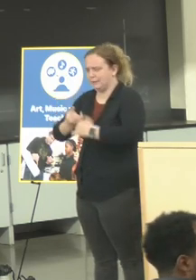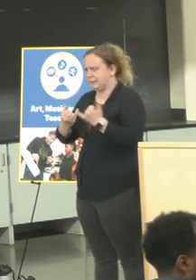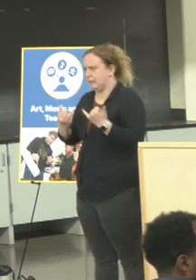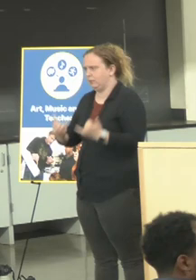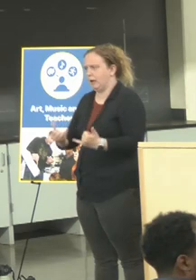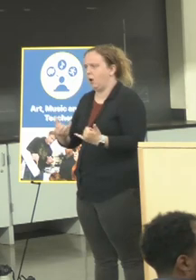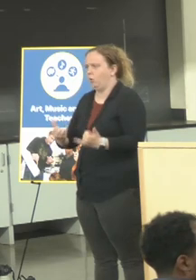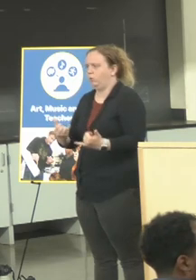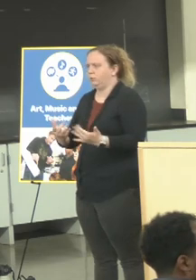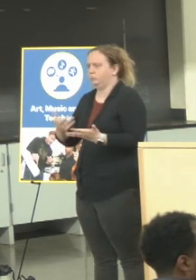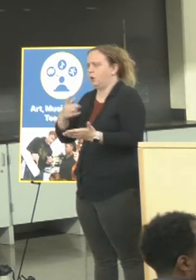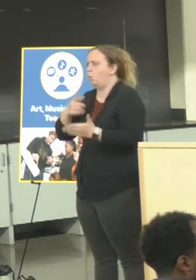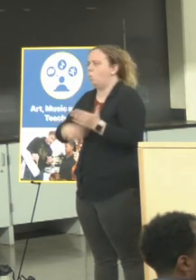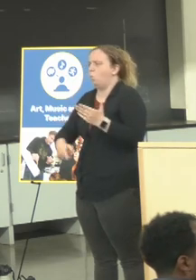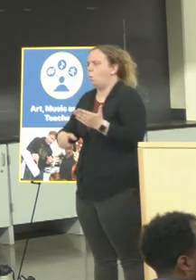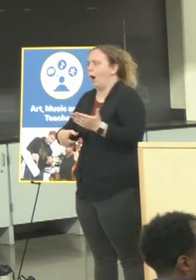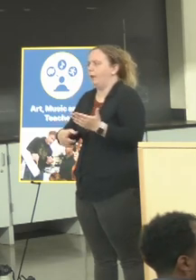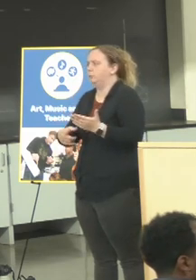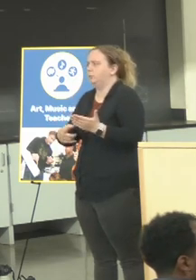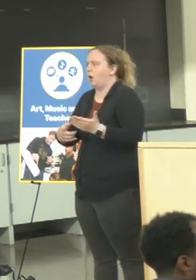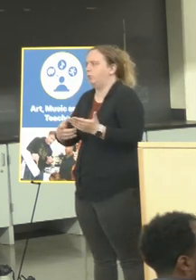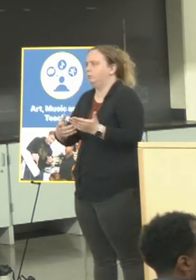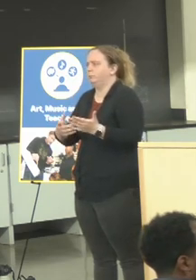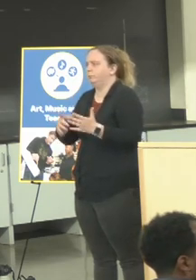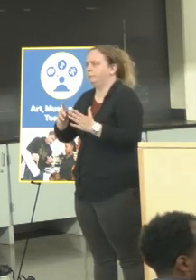are the conditions of the closing schools?